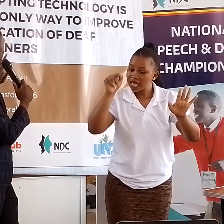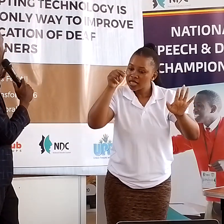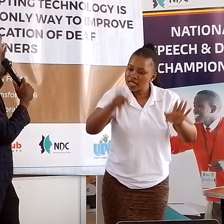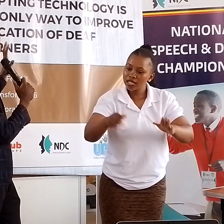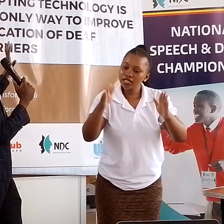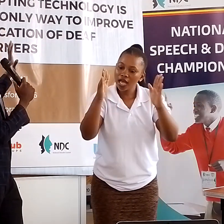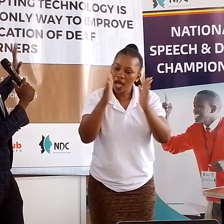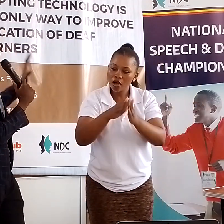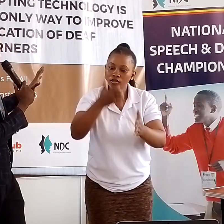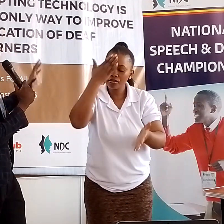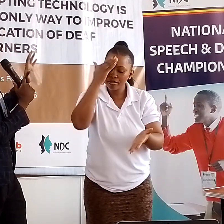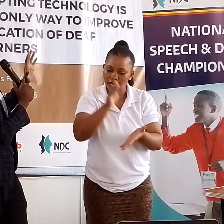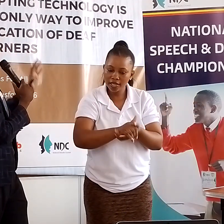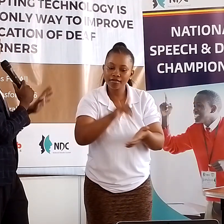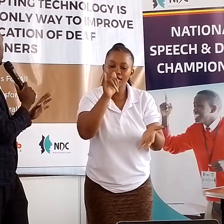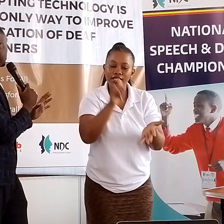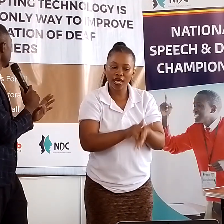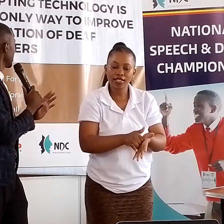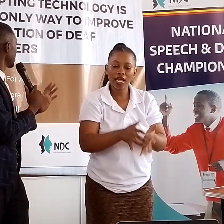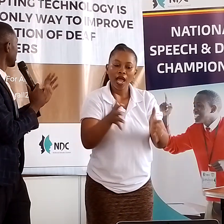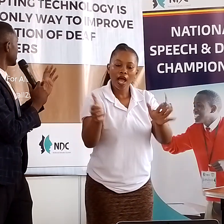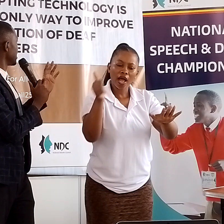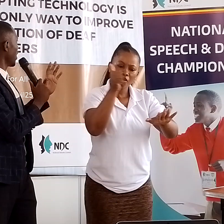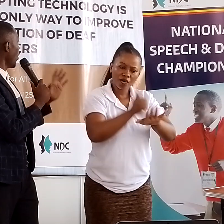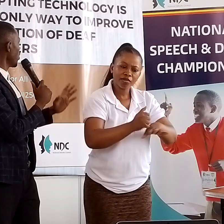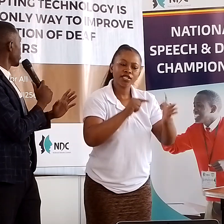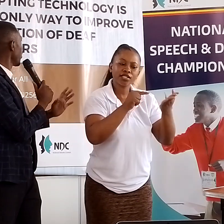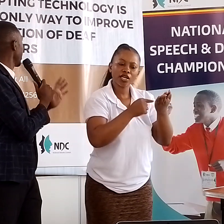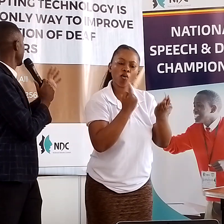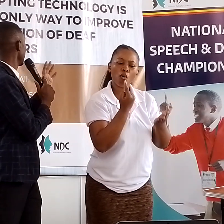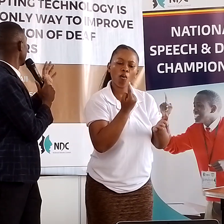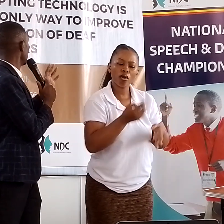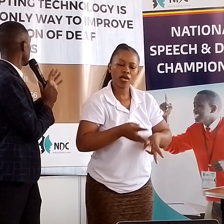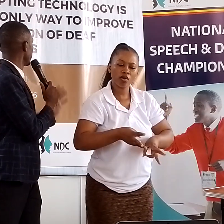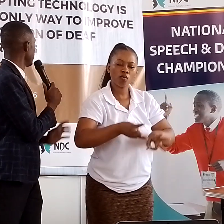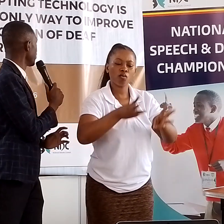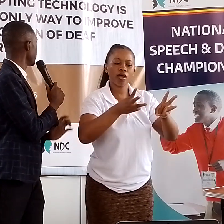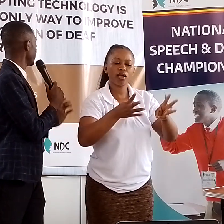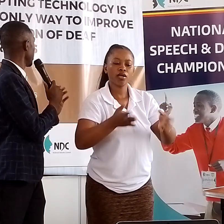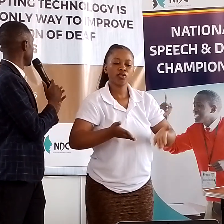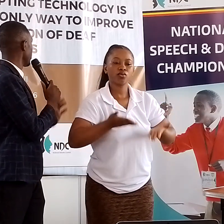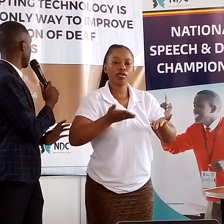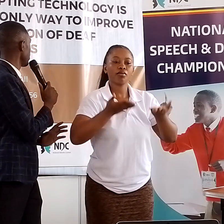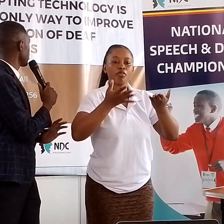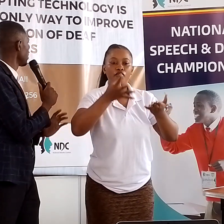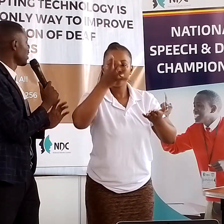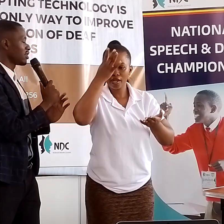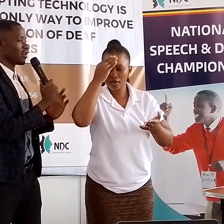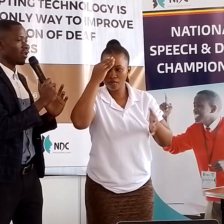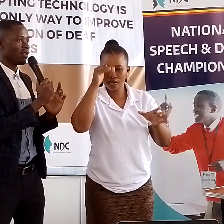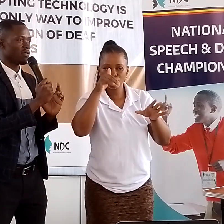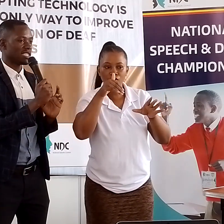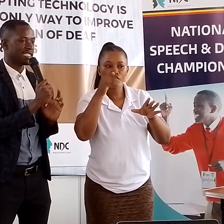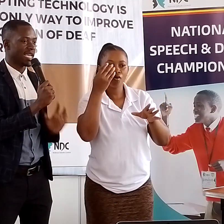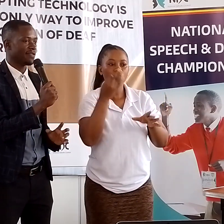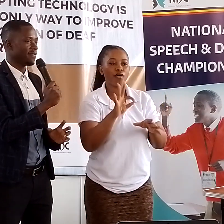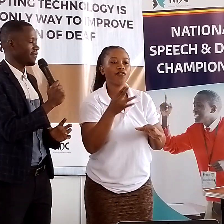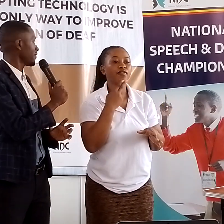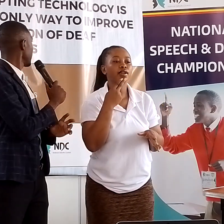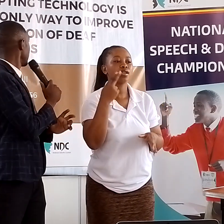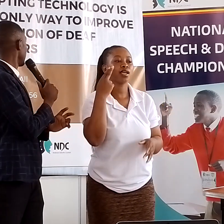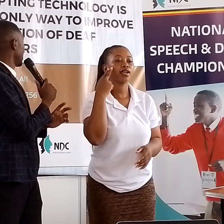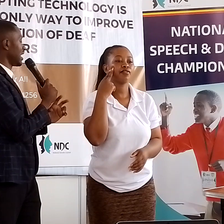that adopting technology is the only way to improve education of the